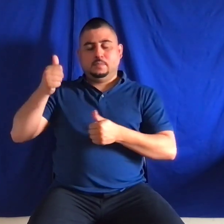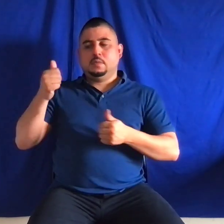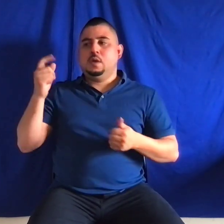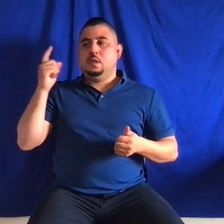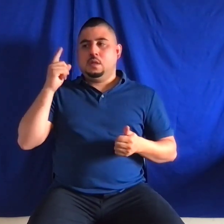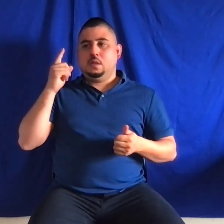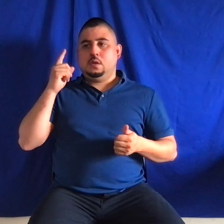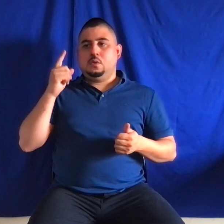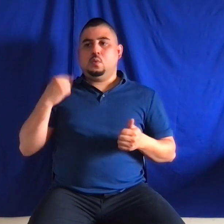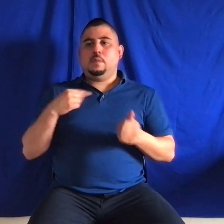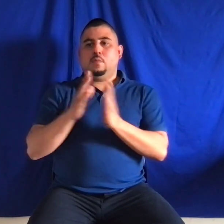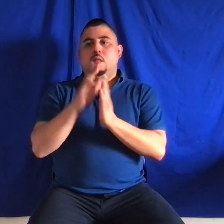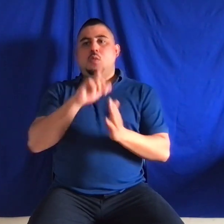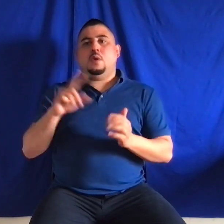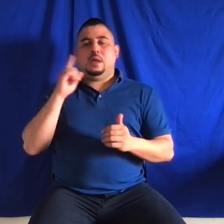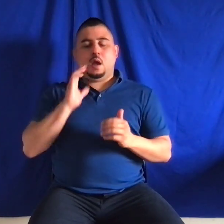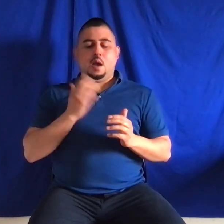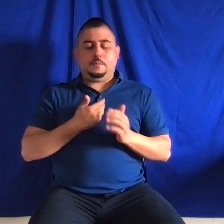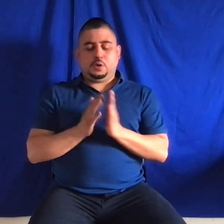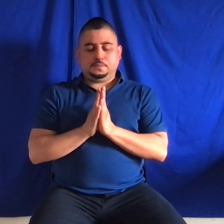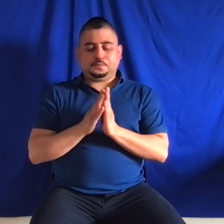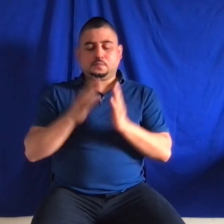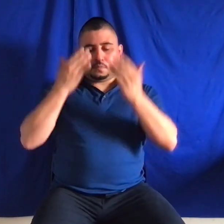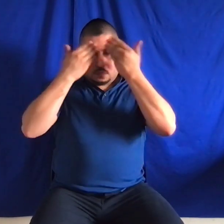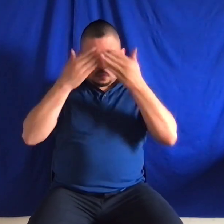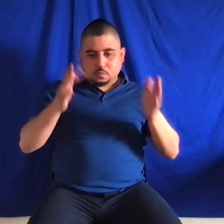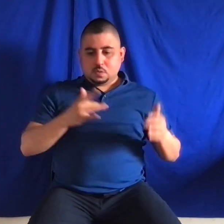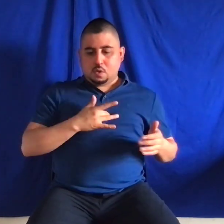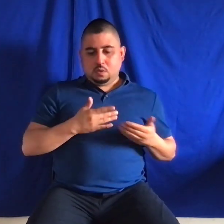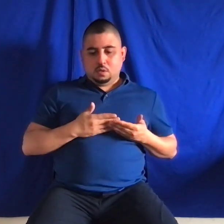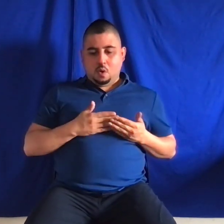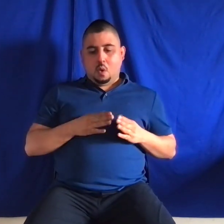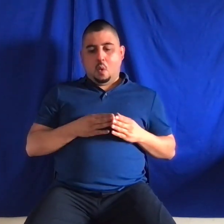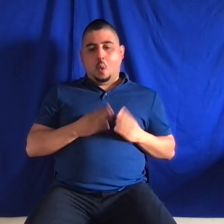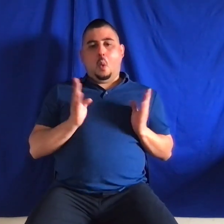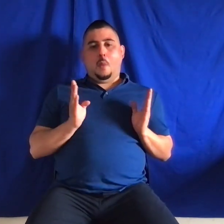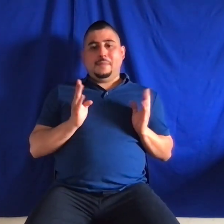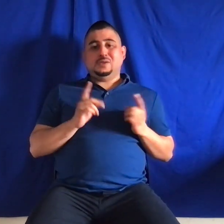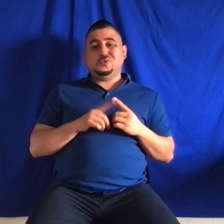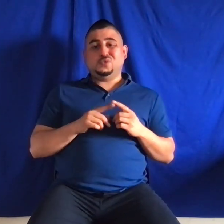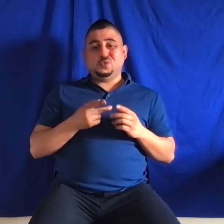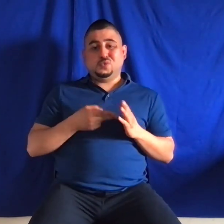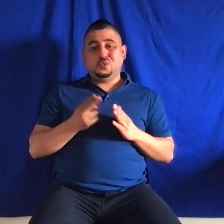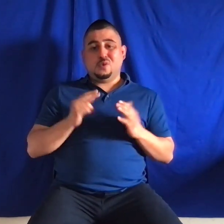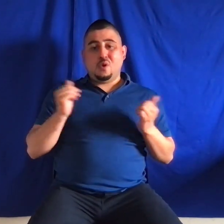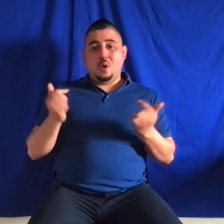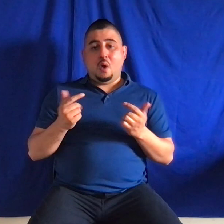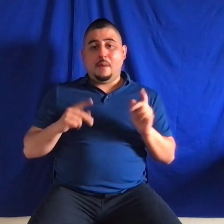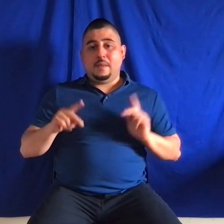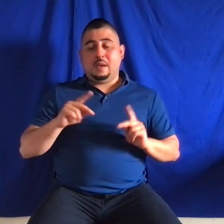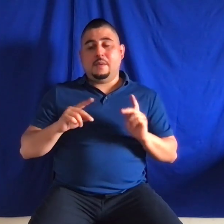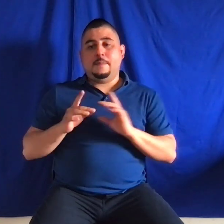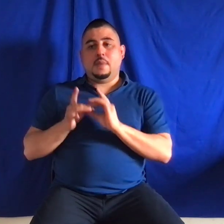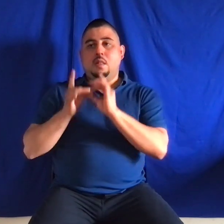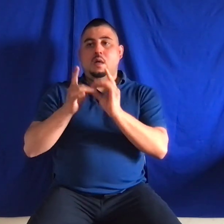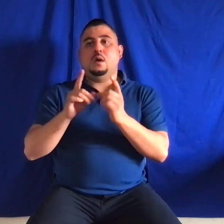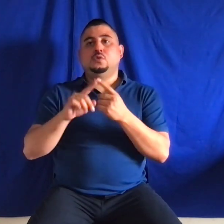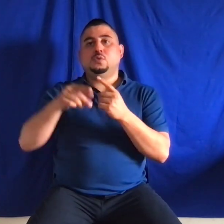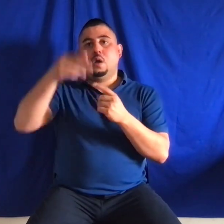prayers. That we may open our minds and hearts to the truth that all people are children of God, so that we